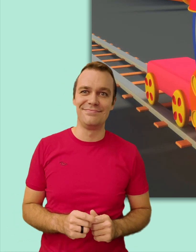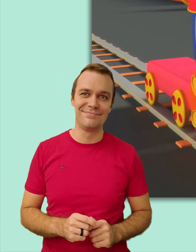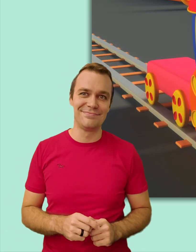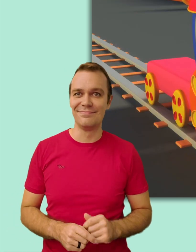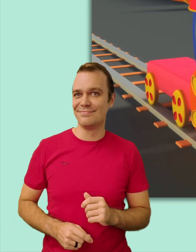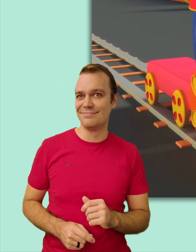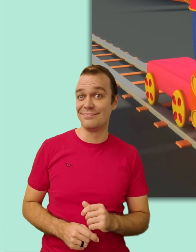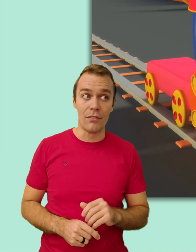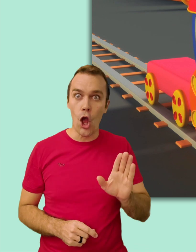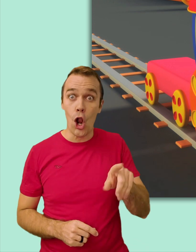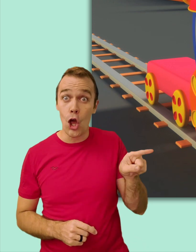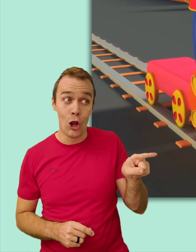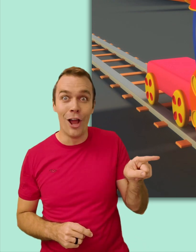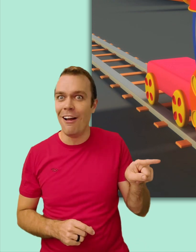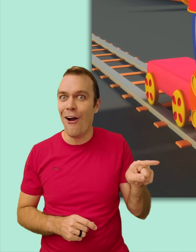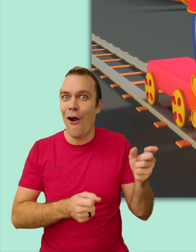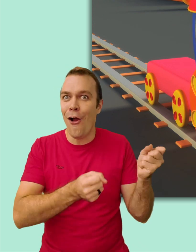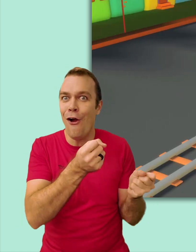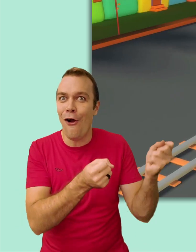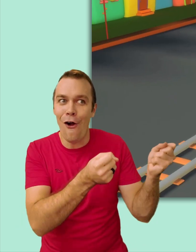Look, there is a car.